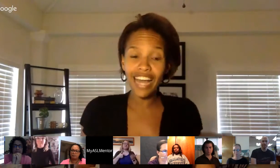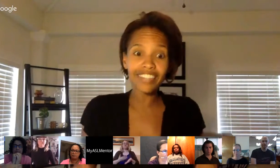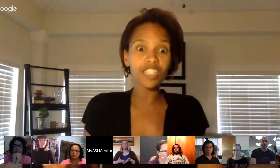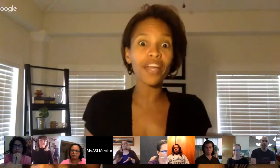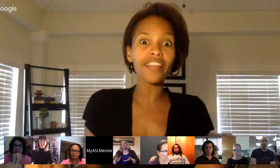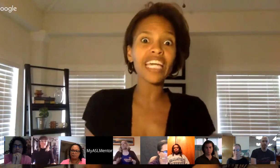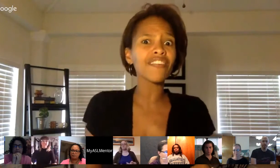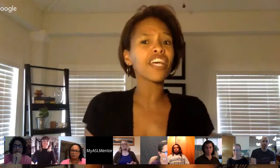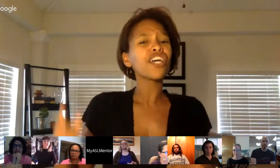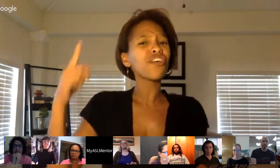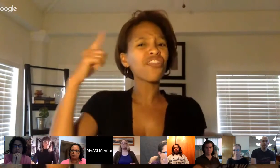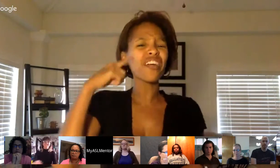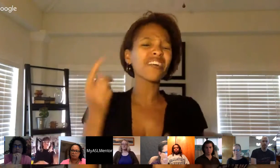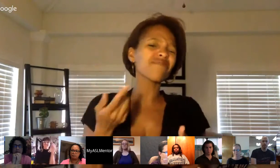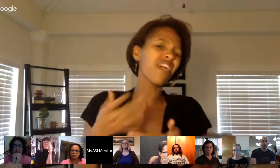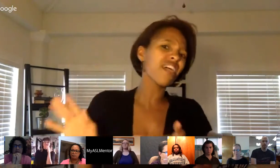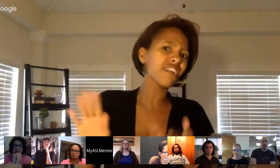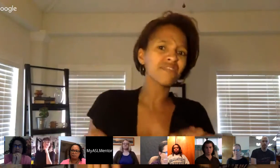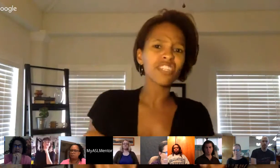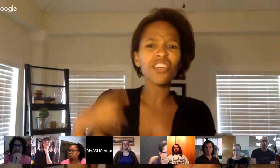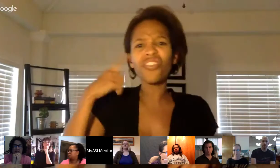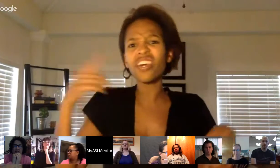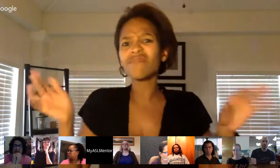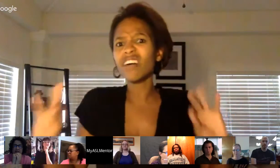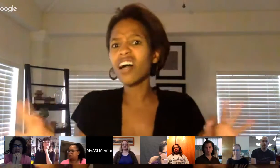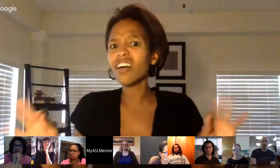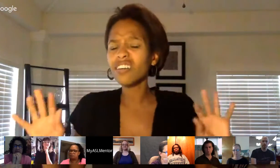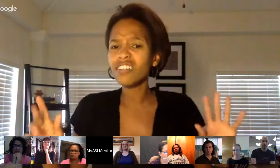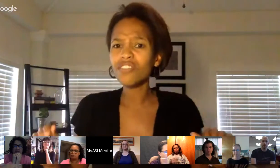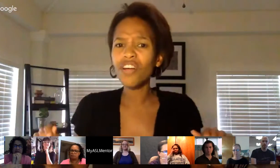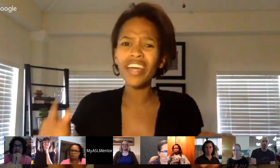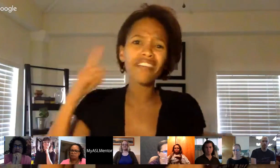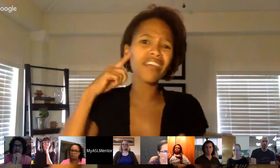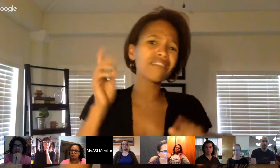is a fantastic way to think of it. You think, right? You